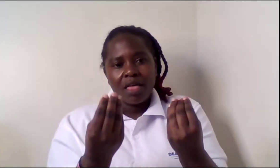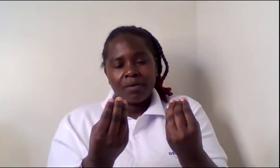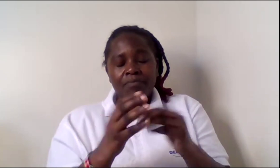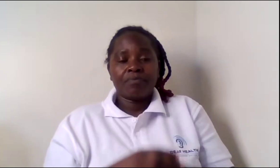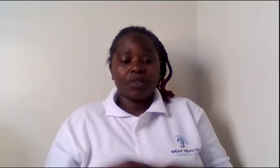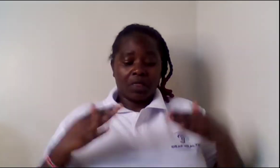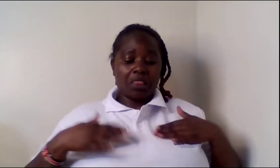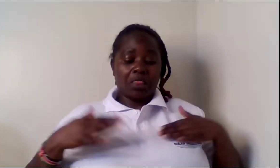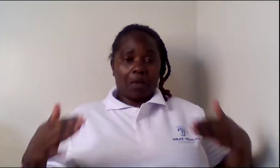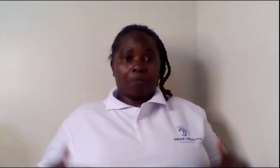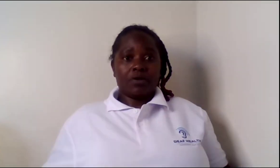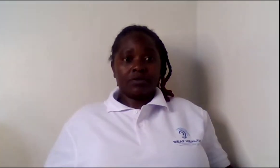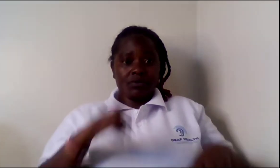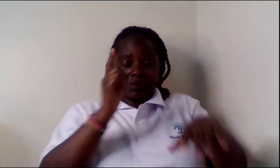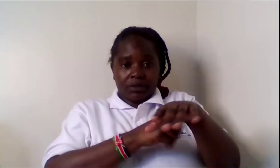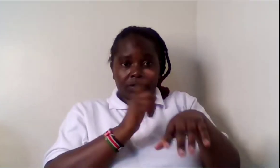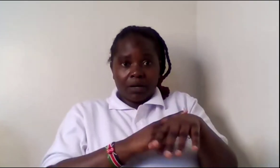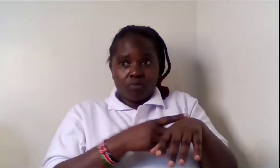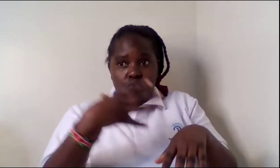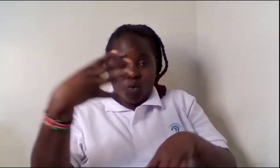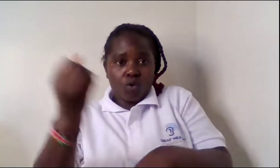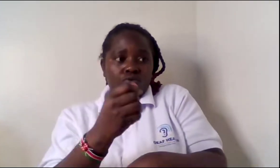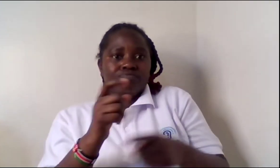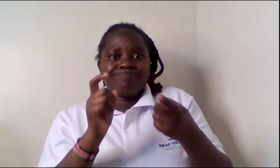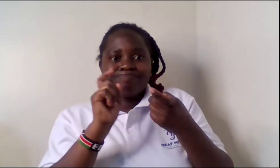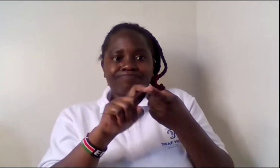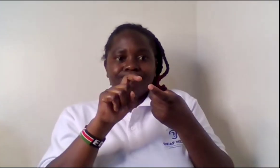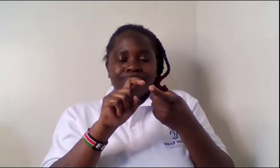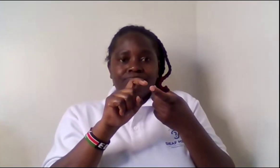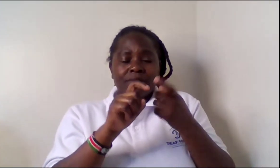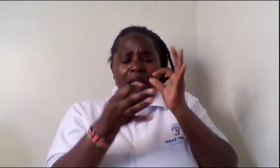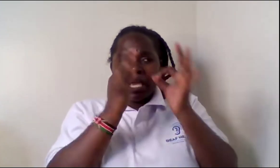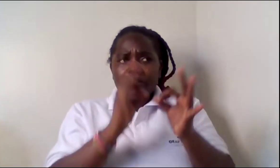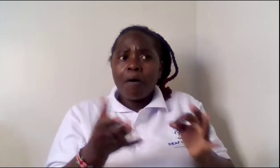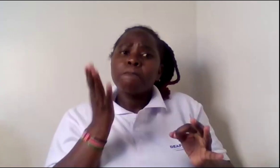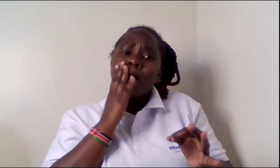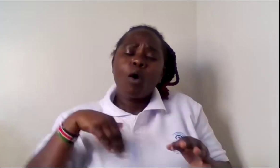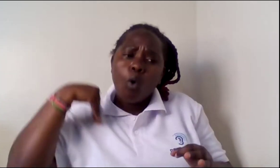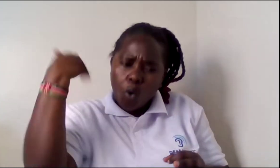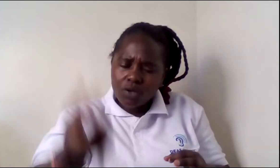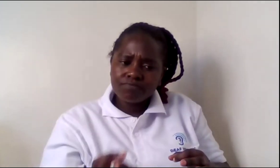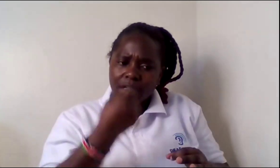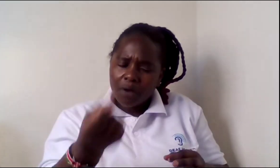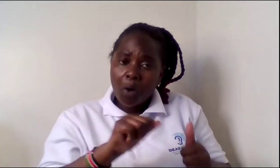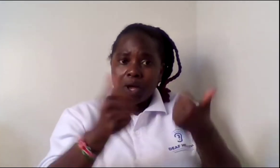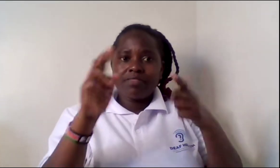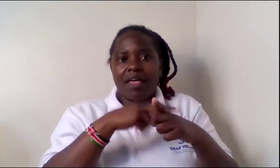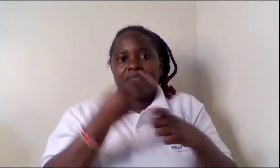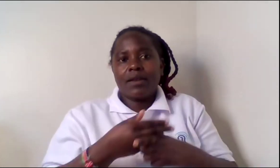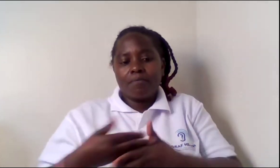during while they're on treatment, and if they are compliant and they're taking the medication well, and if they have maybe any